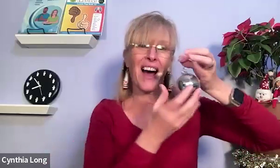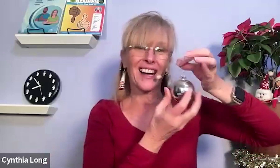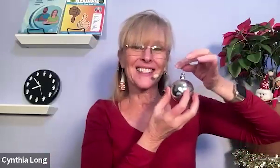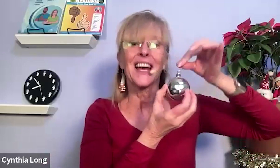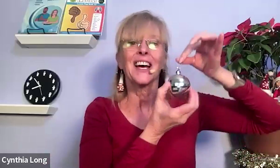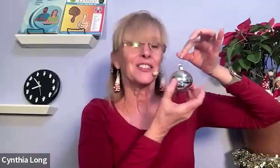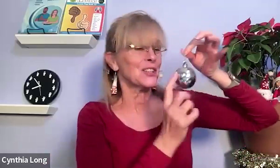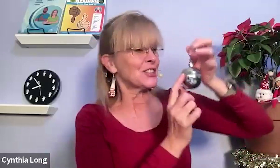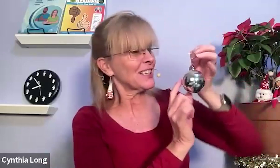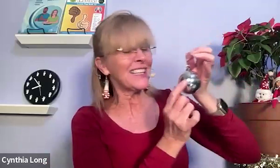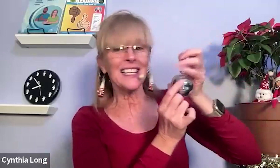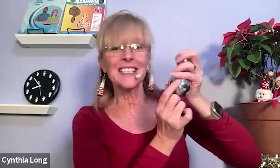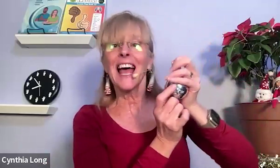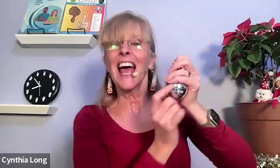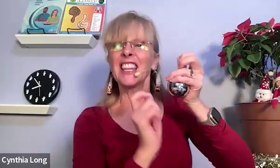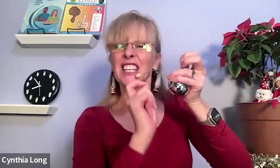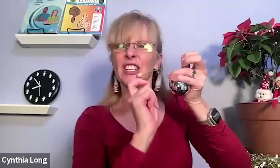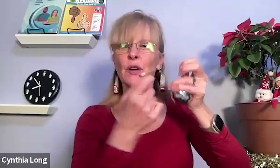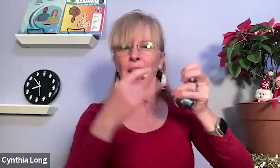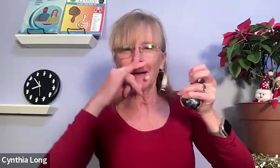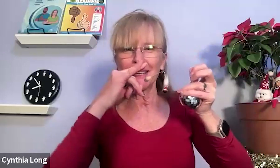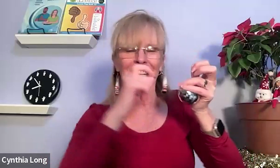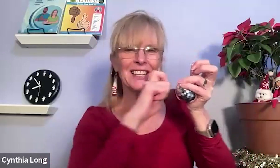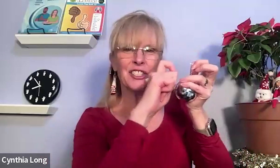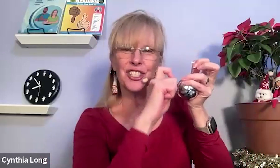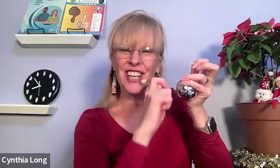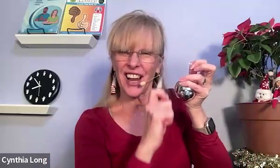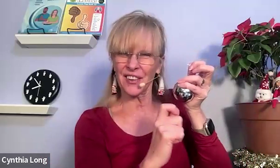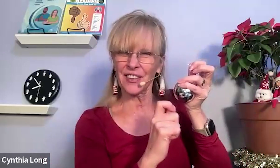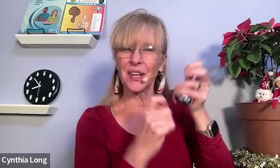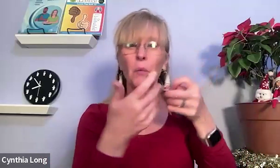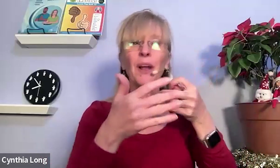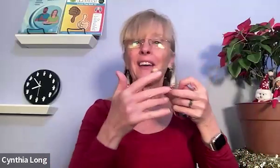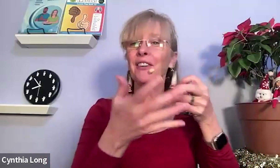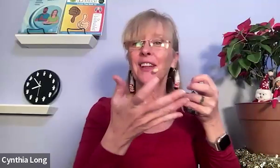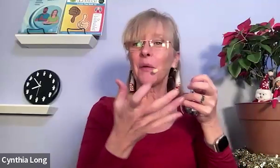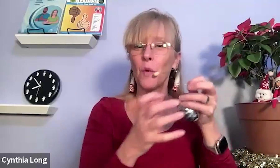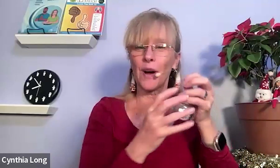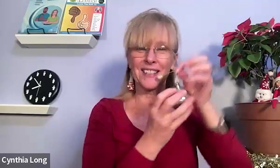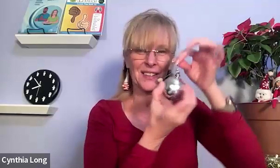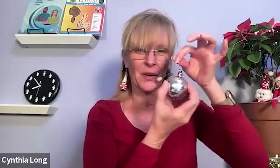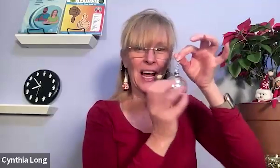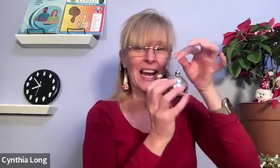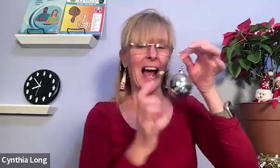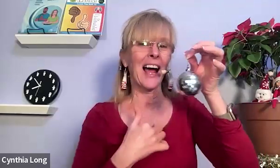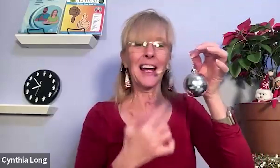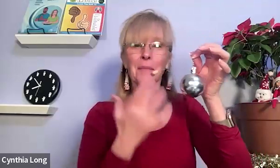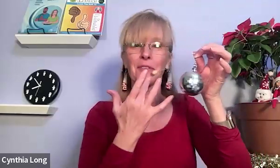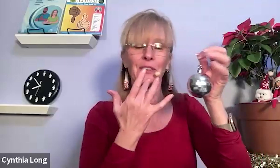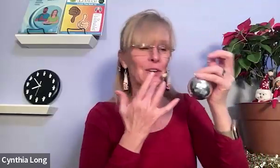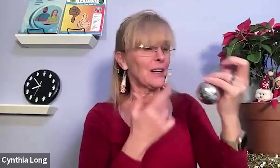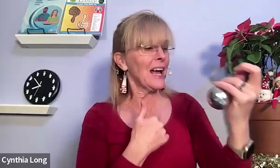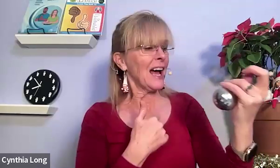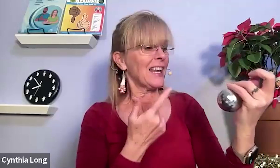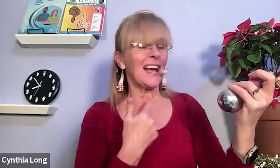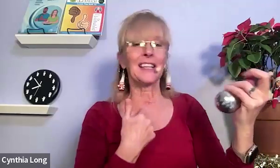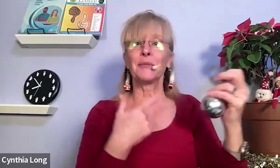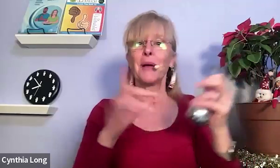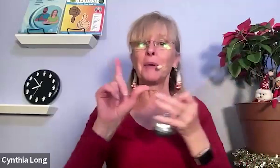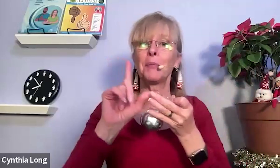box. So I took these, and then you can have the kids just color on them whatever they want. So, and I prefer like to maybe